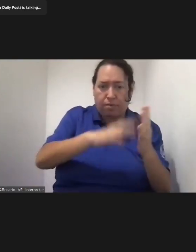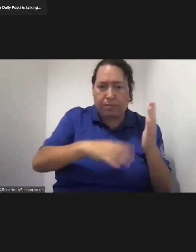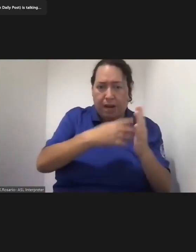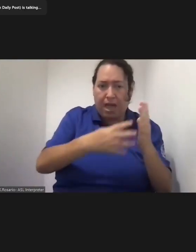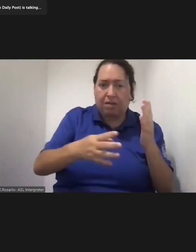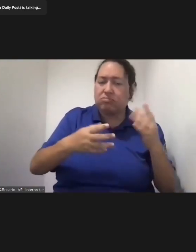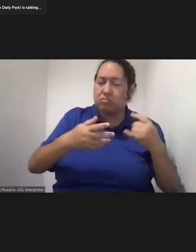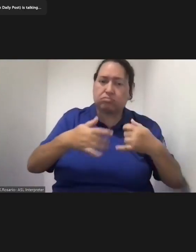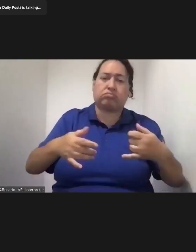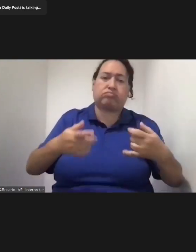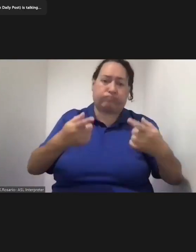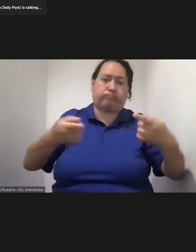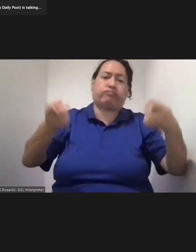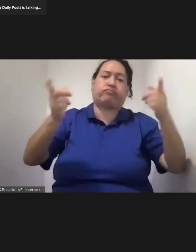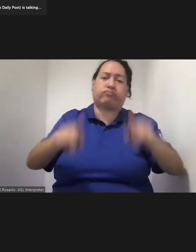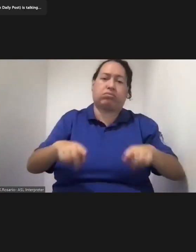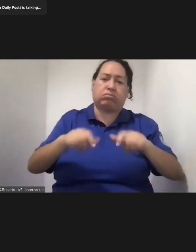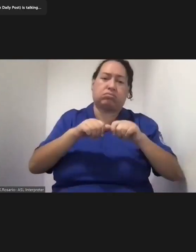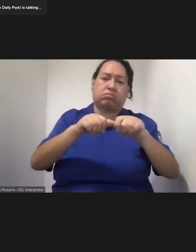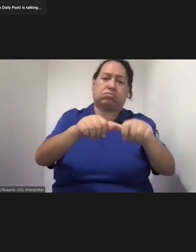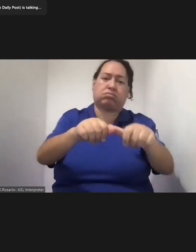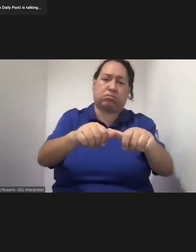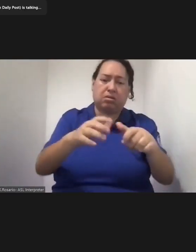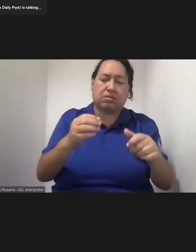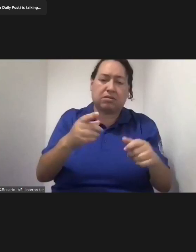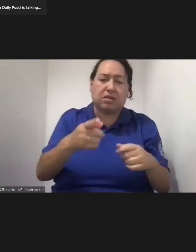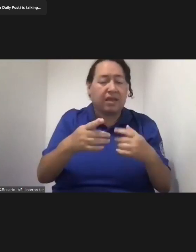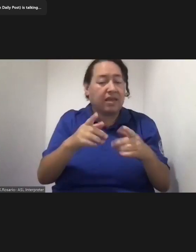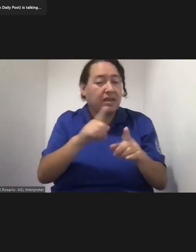Even if they exceed the public health